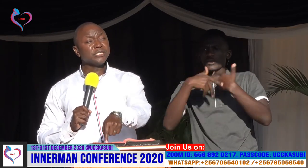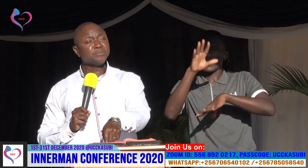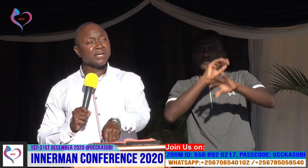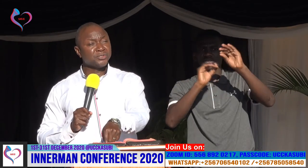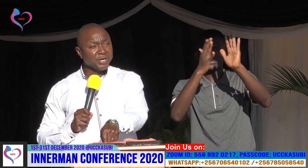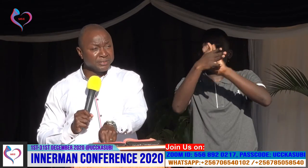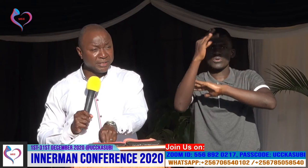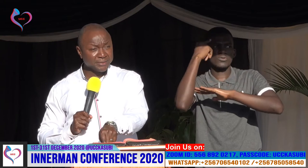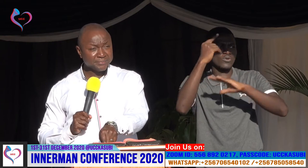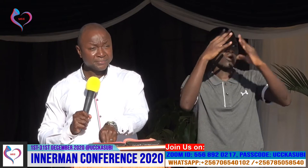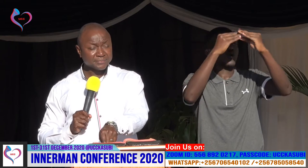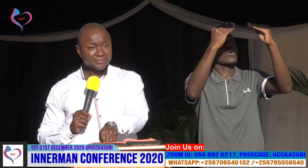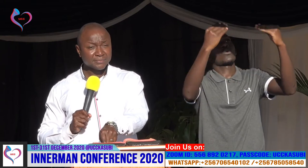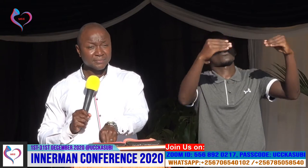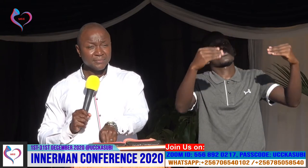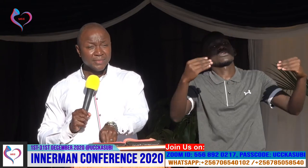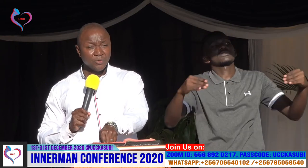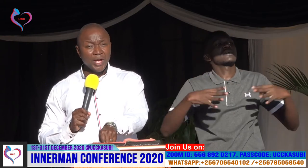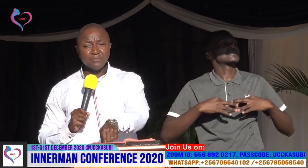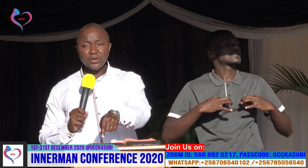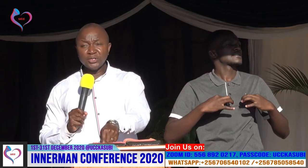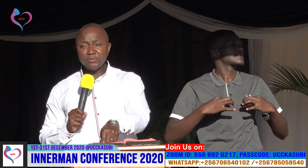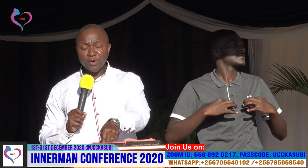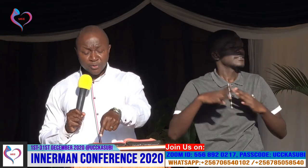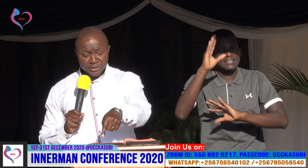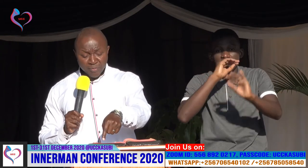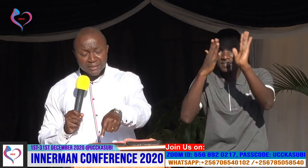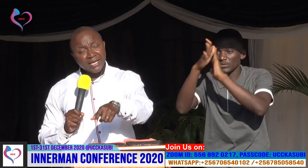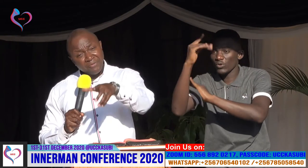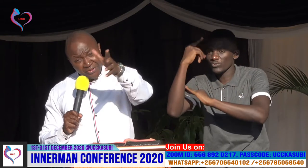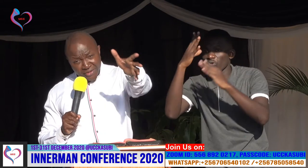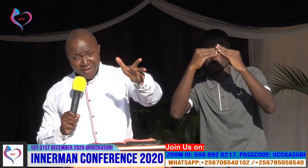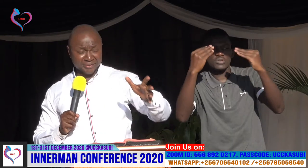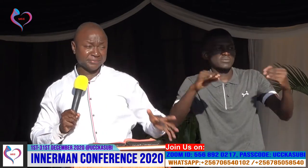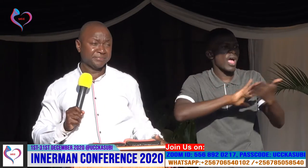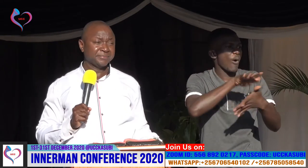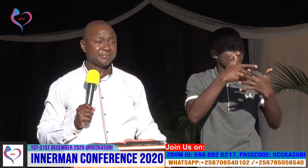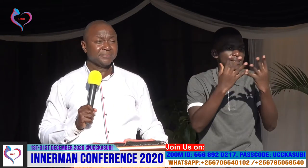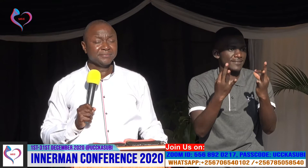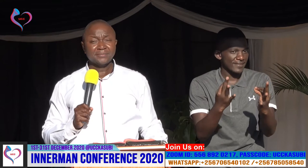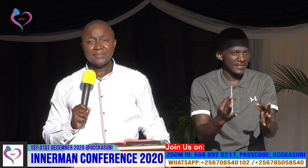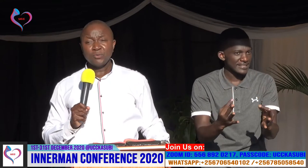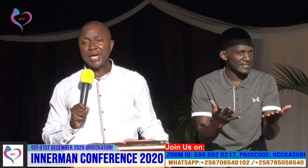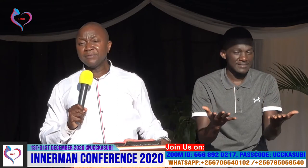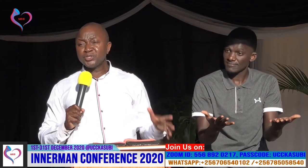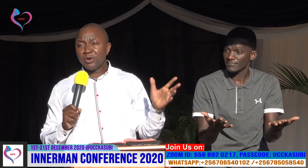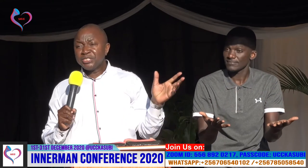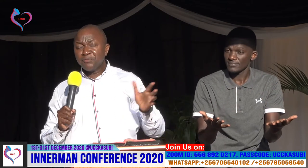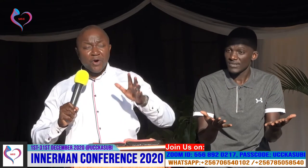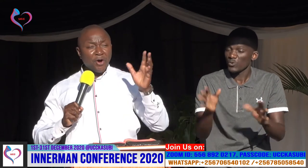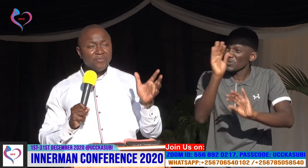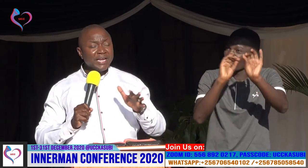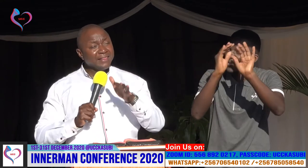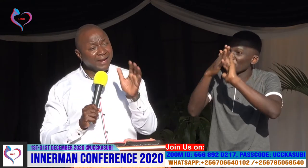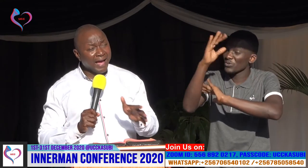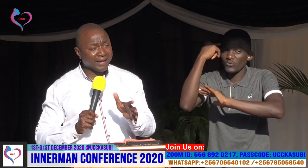for Christmas dress. Tumunonyeza olw'engo eza Christmas. We have sought him for Christmas everything. Tumunonyeza olw'ebintu bya Christmas byonna. We have sought him